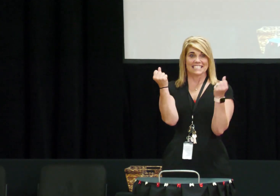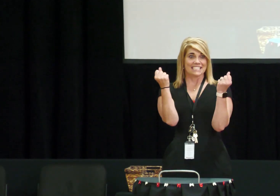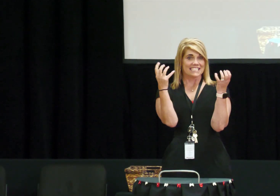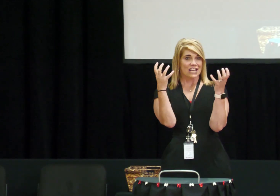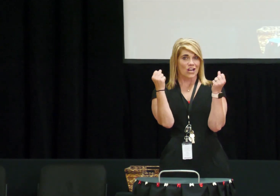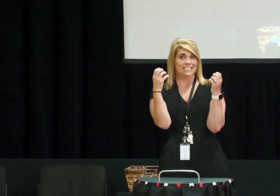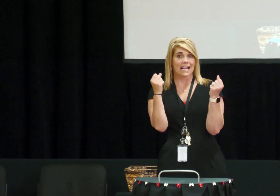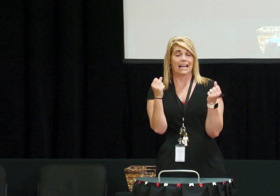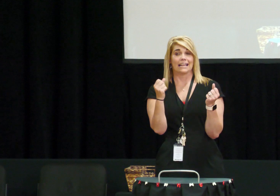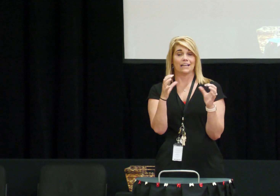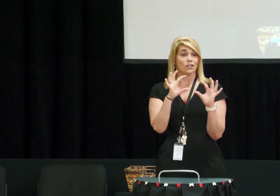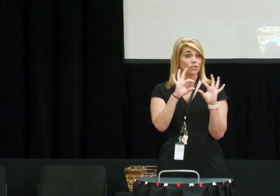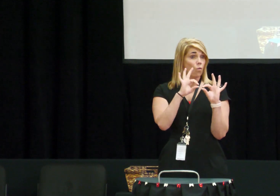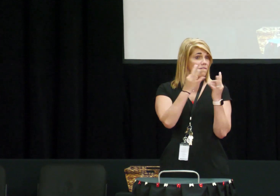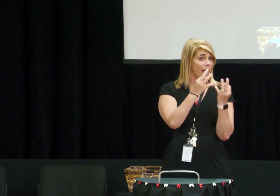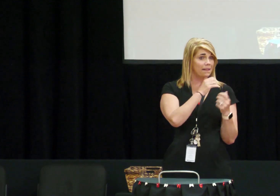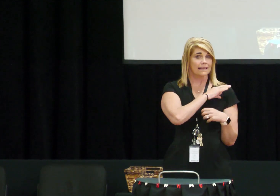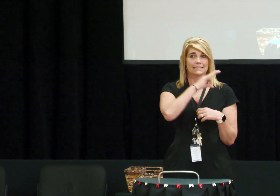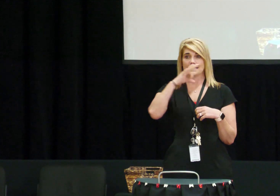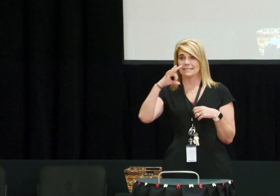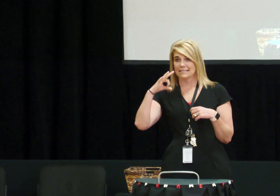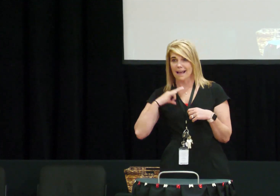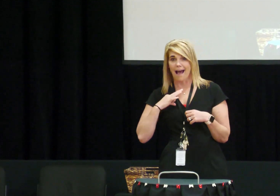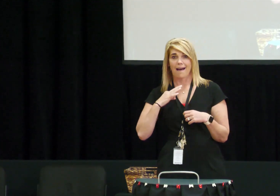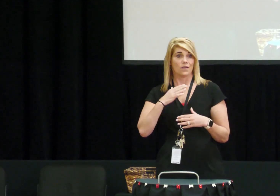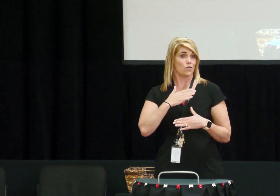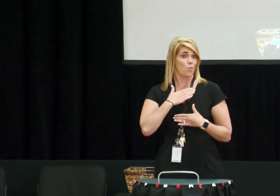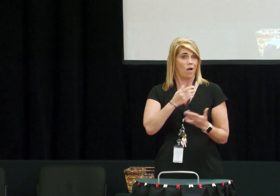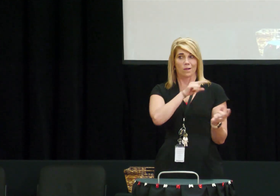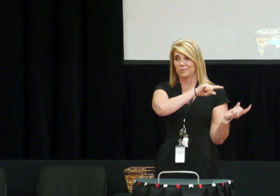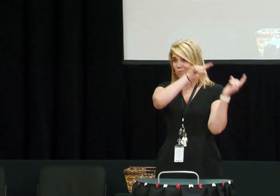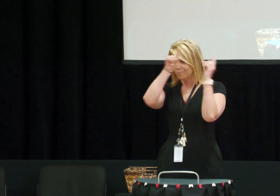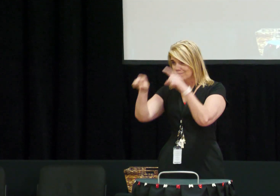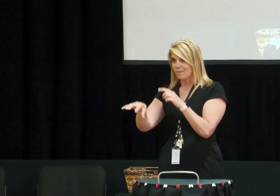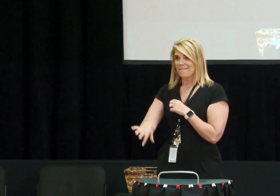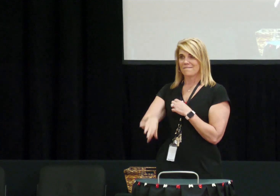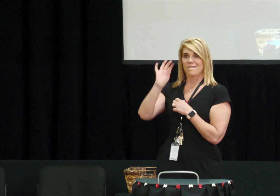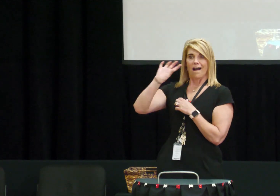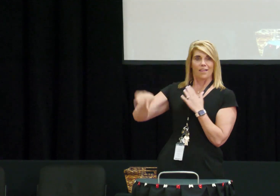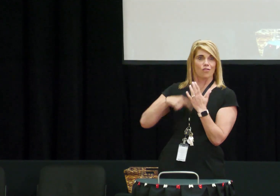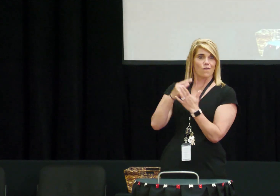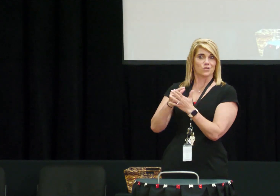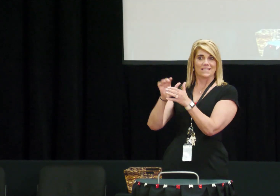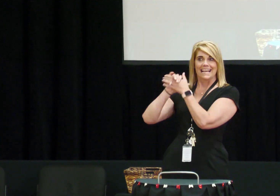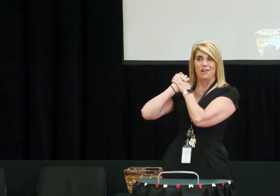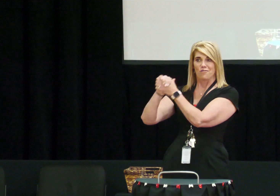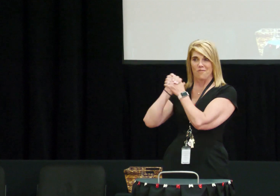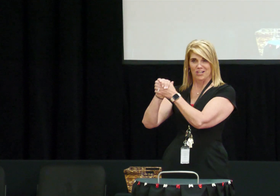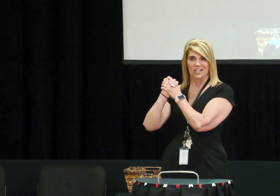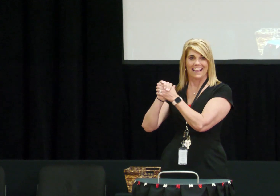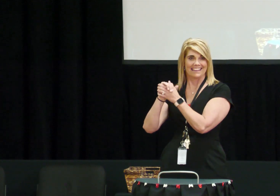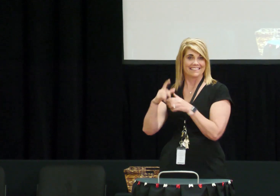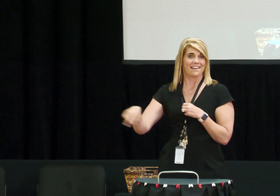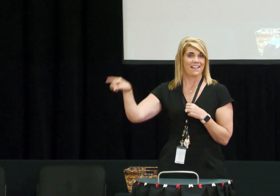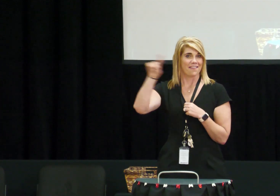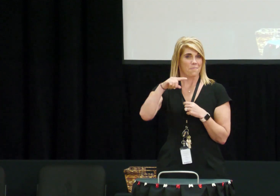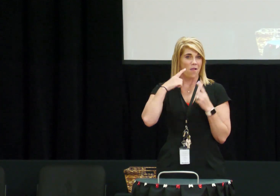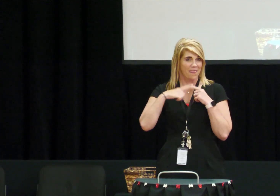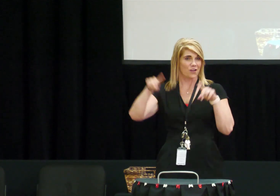This is Tara signing. To the family and the staff, you are welcome to find your